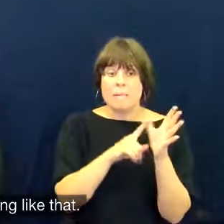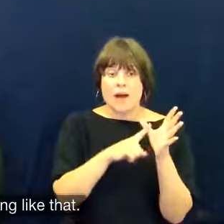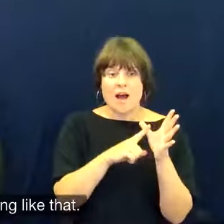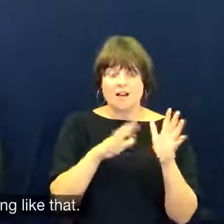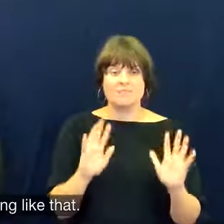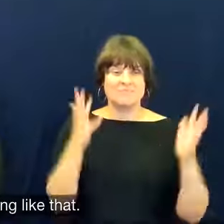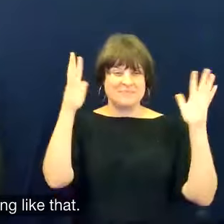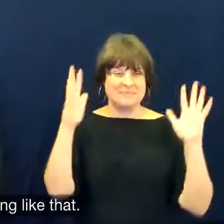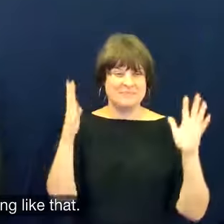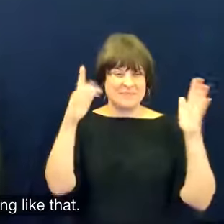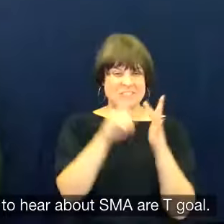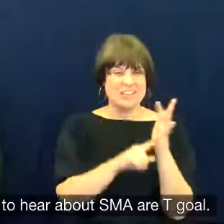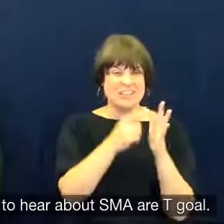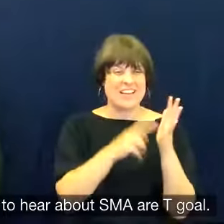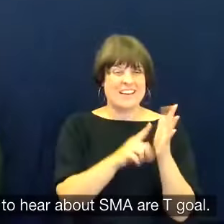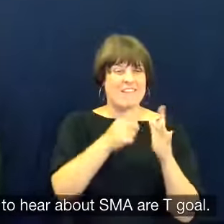Jennifer, thank you.